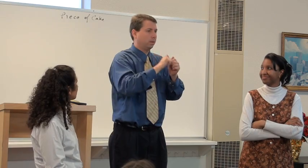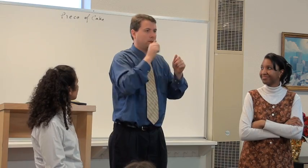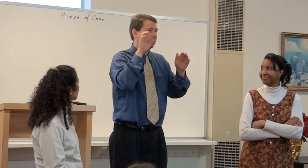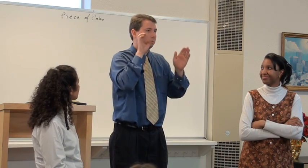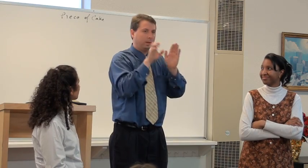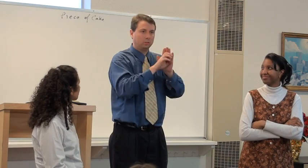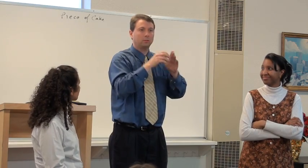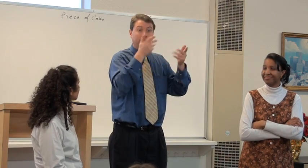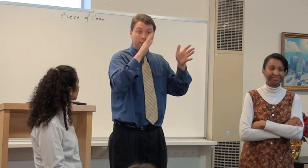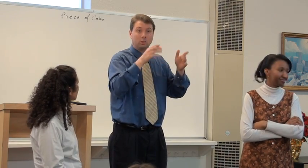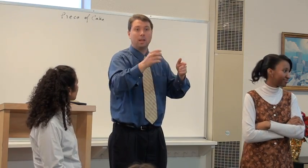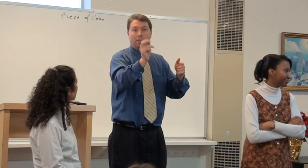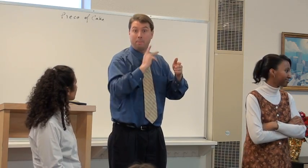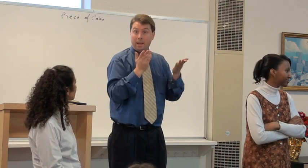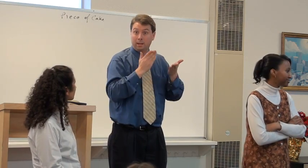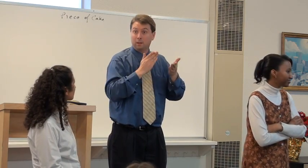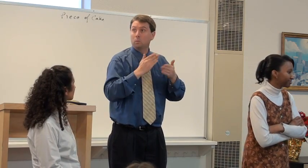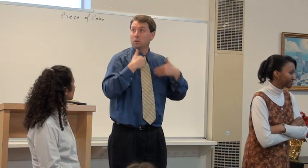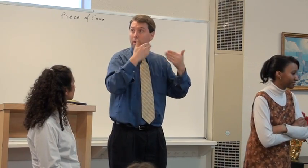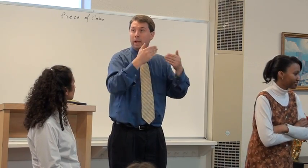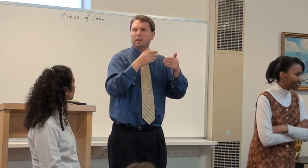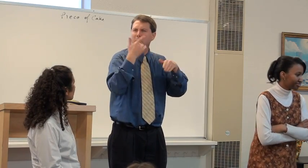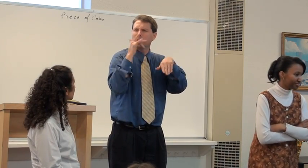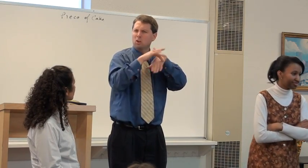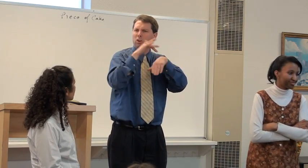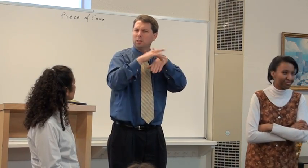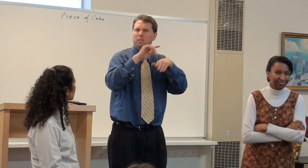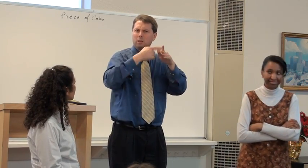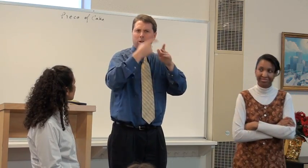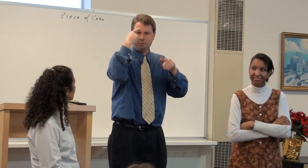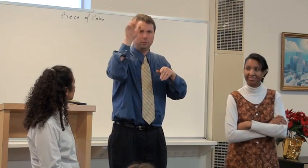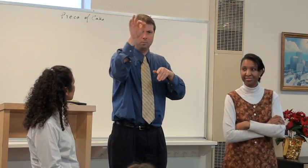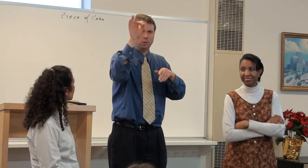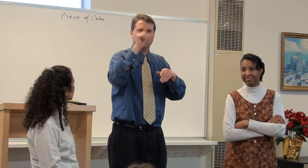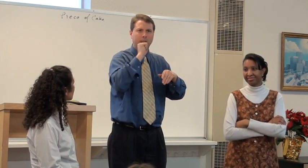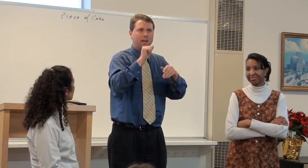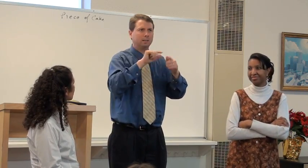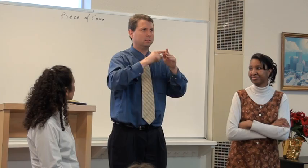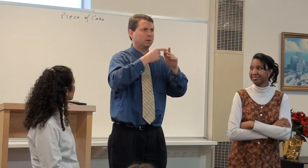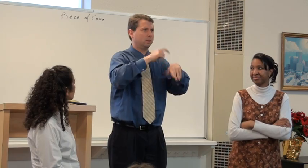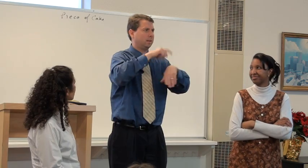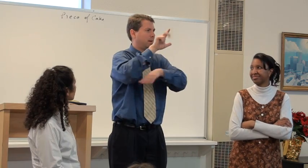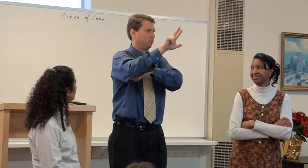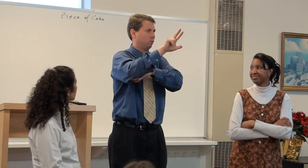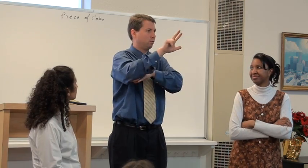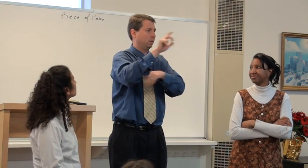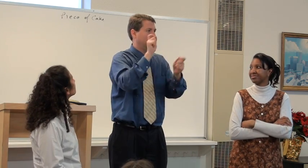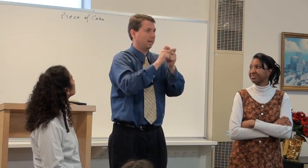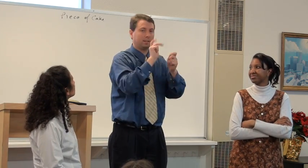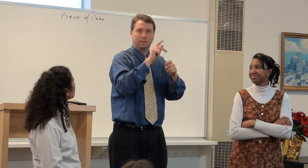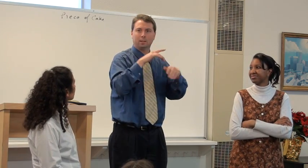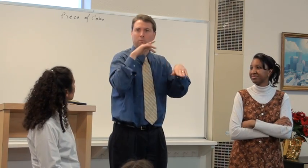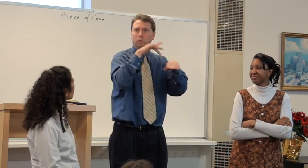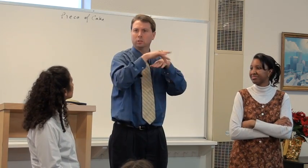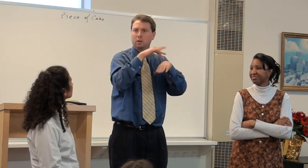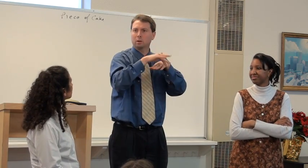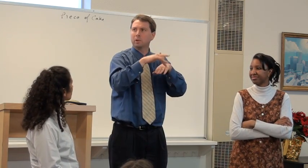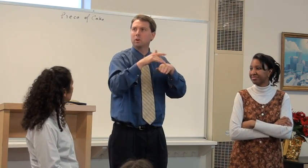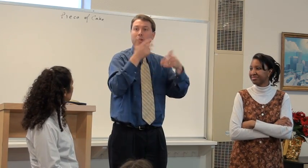another picture finished. And back here, we'll go ahead a little bit early start for the preaching, not start time 3 exactly. Okay, we'll start a little bit early,